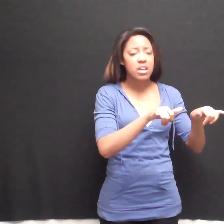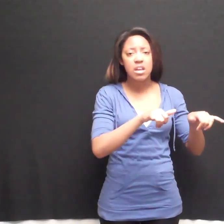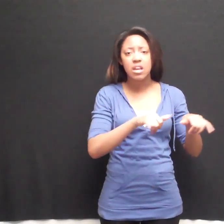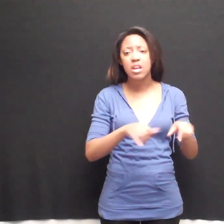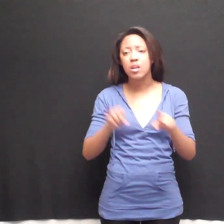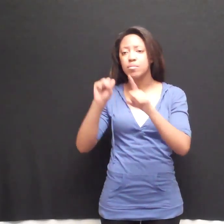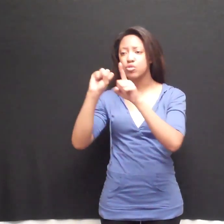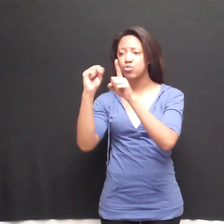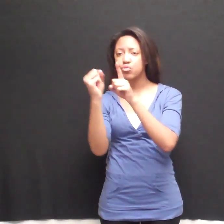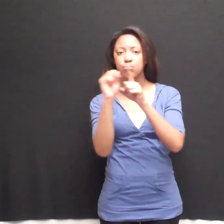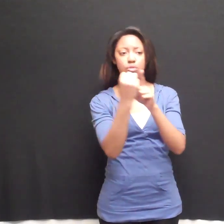shirtwaists,